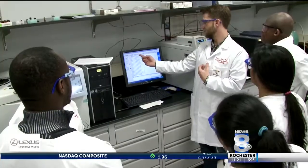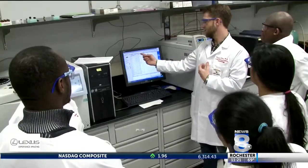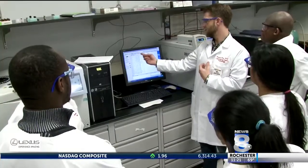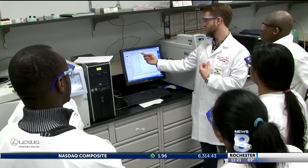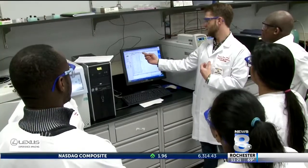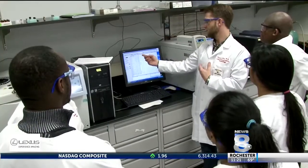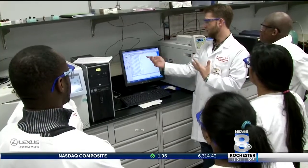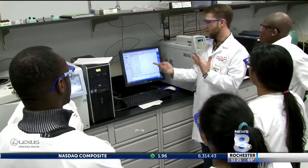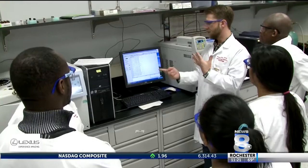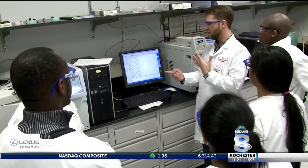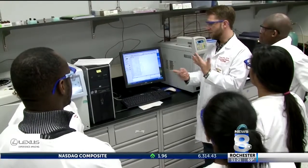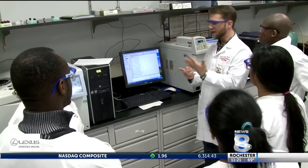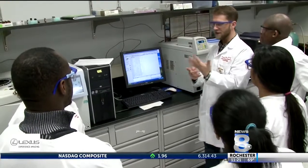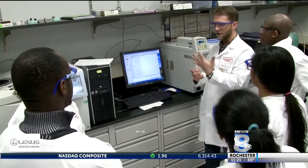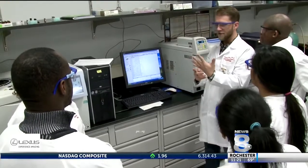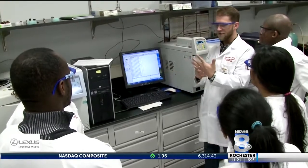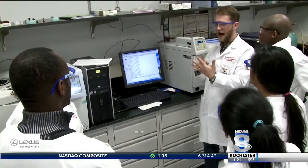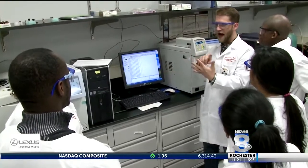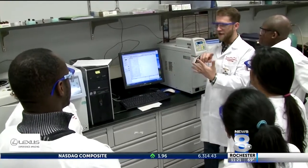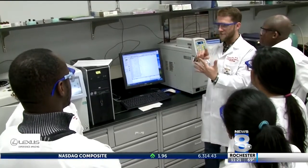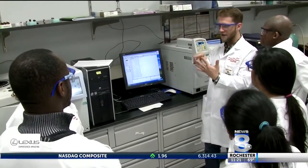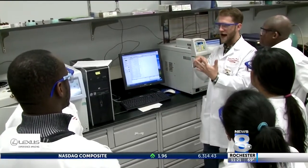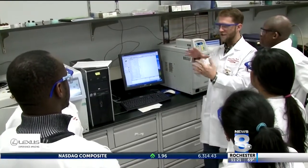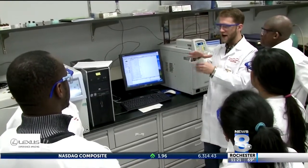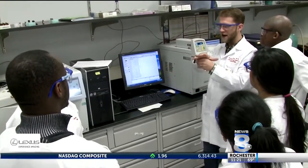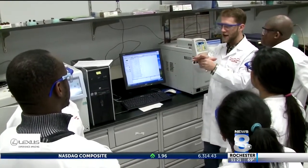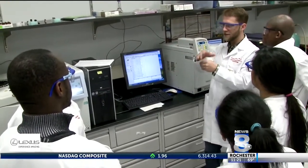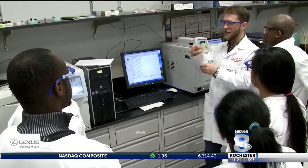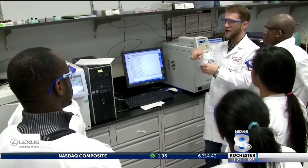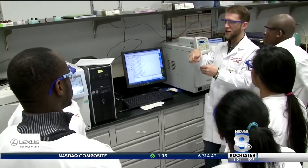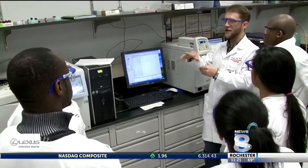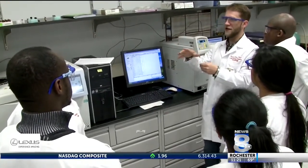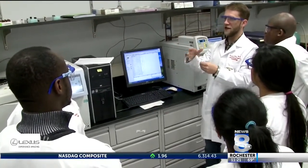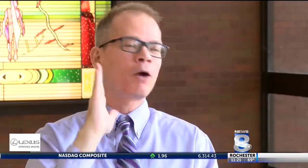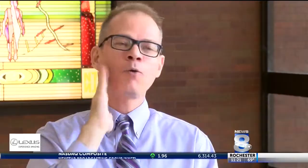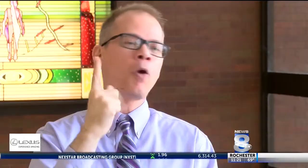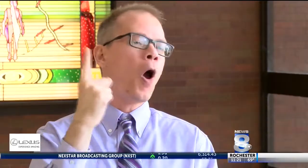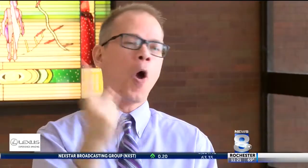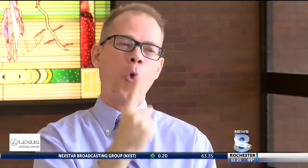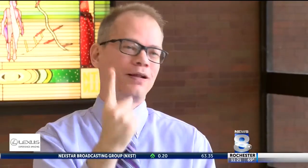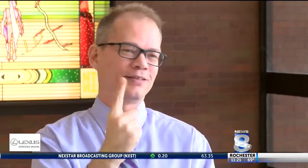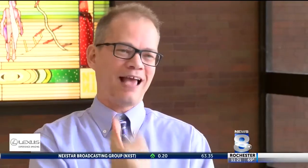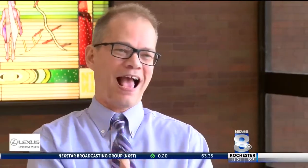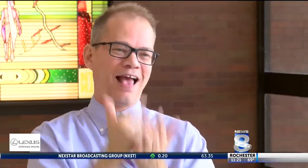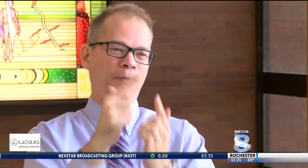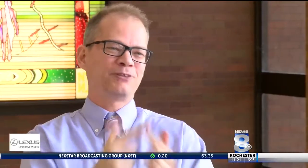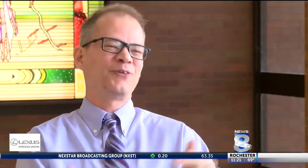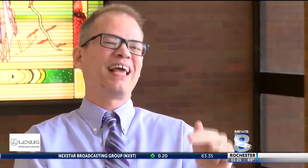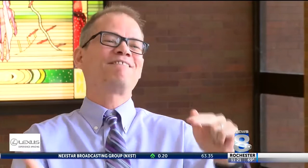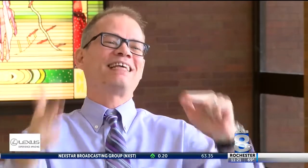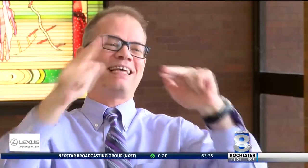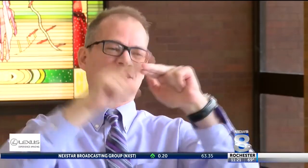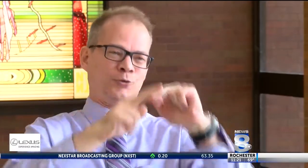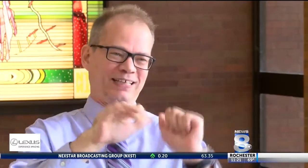Smith believes this will lead to a huge cultural change for RIT. This program will only help to